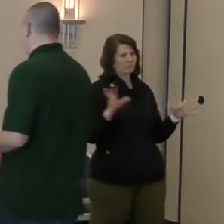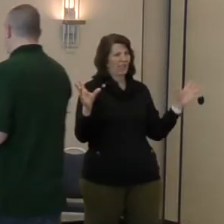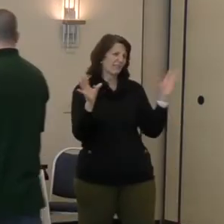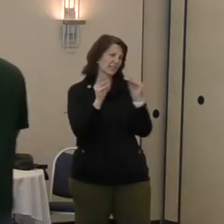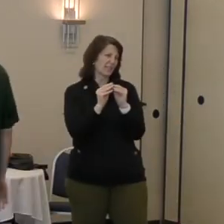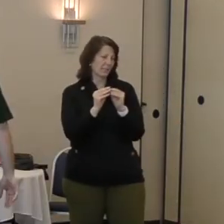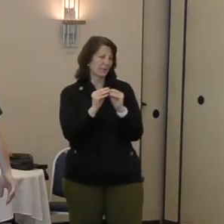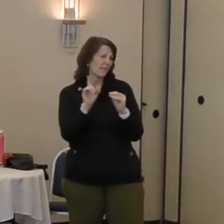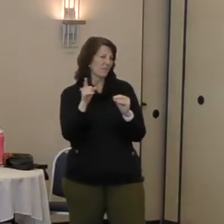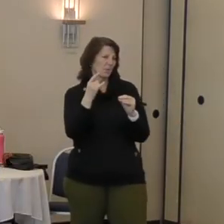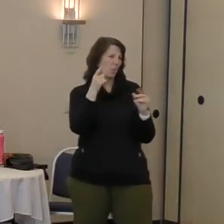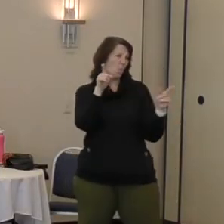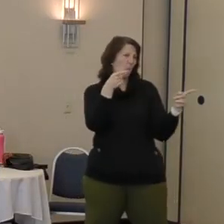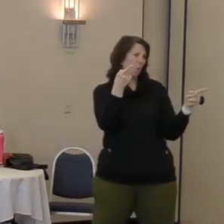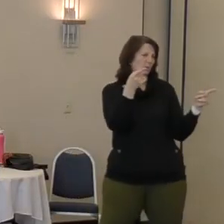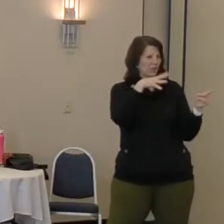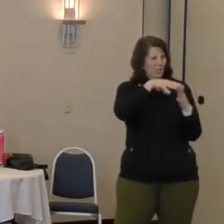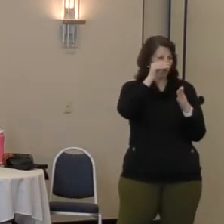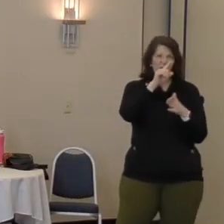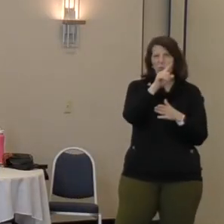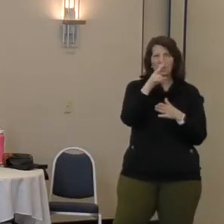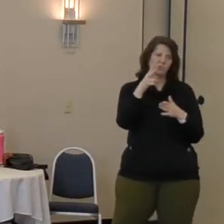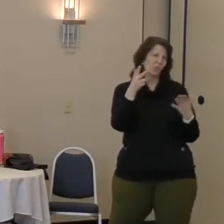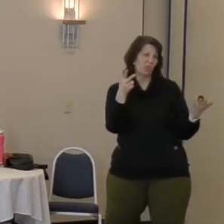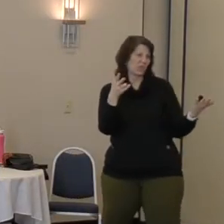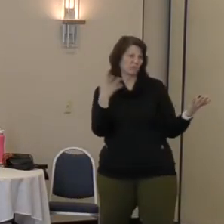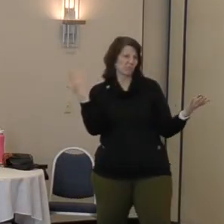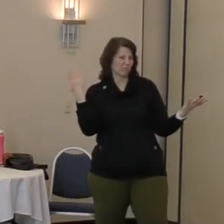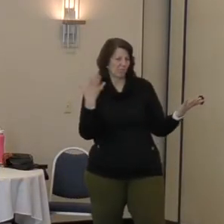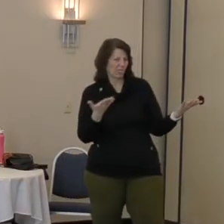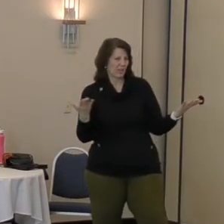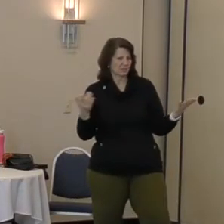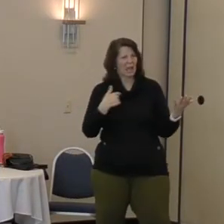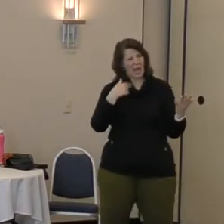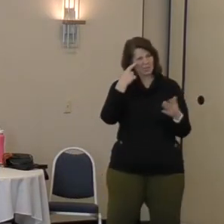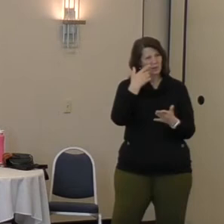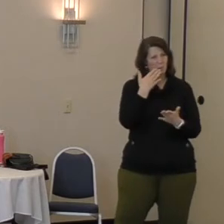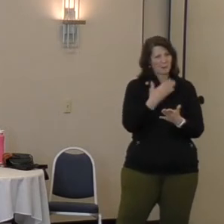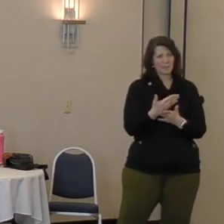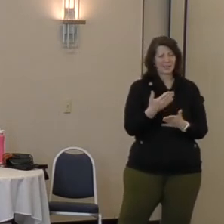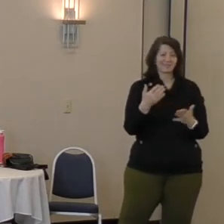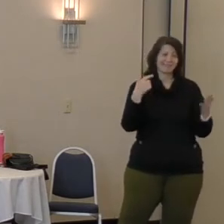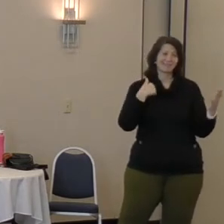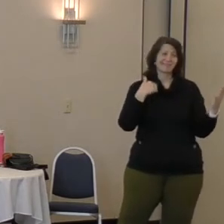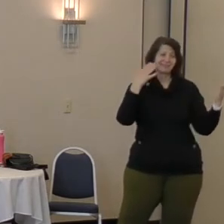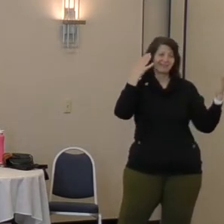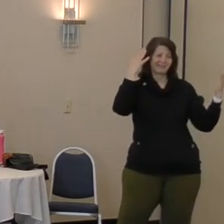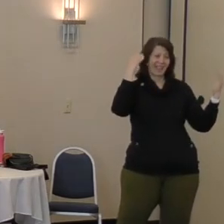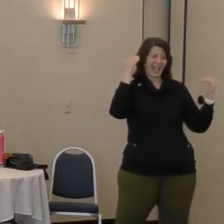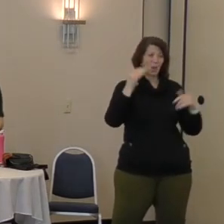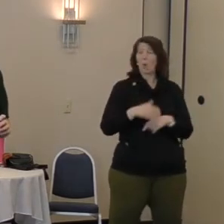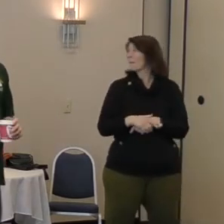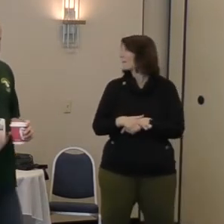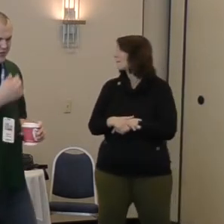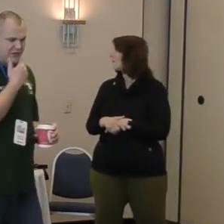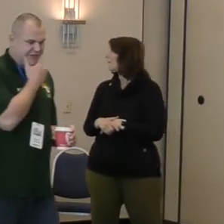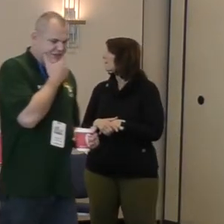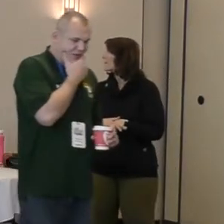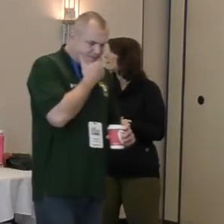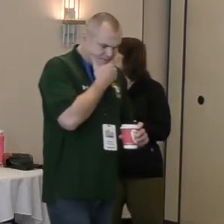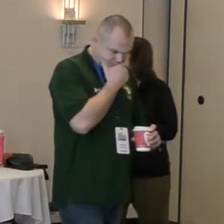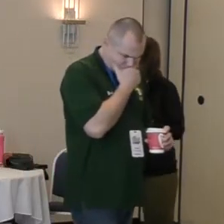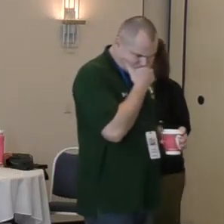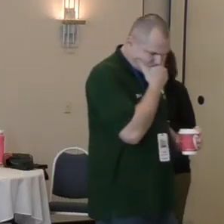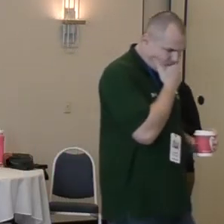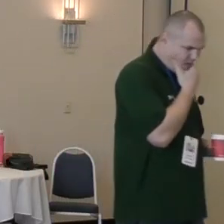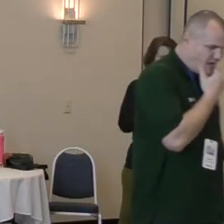and even if you only take one or two things away from this, I think it's going to be good. Or at least I hope. So, kind of touching on what we already touched